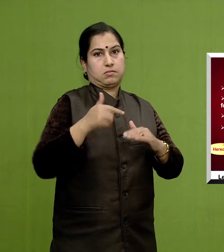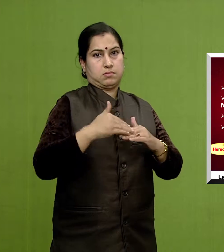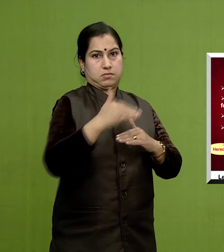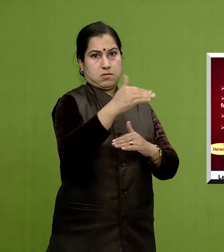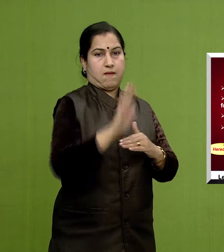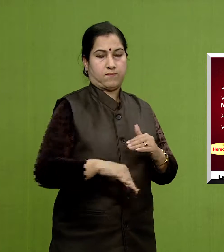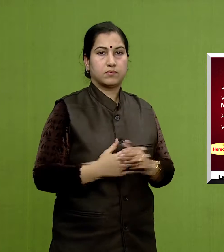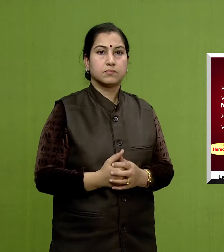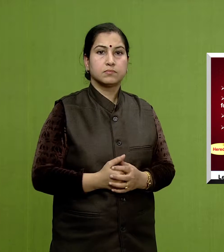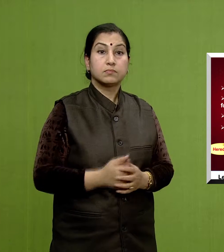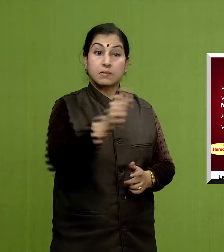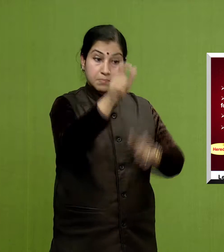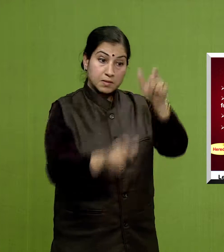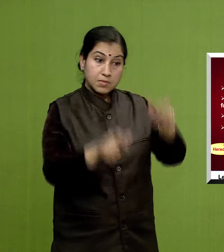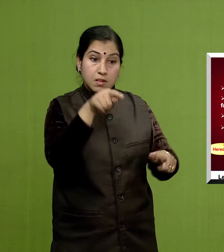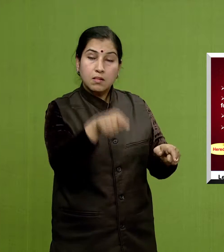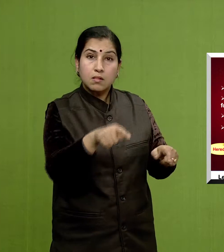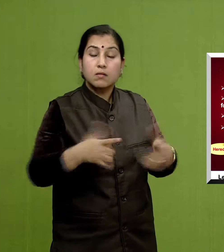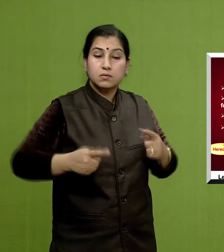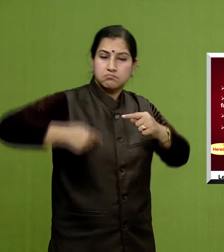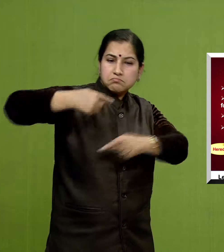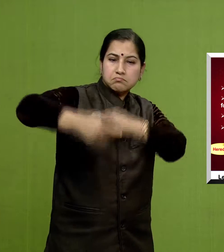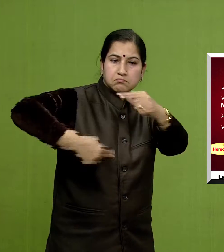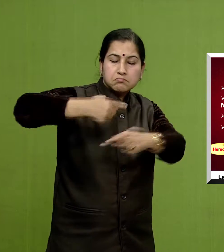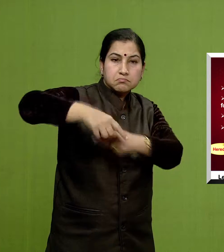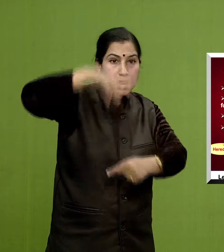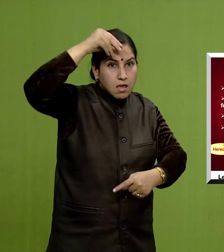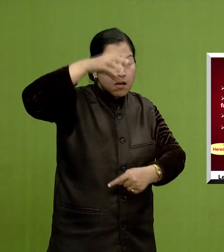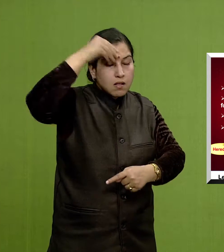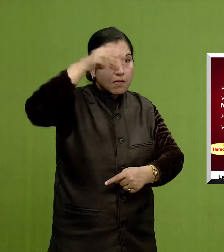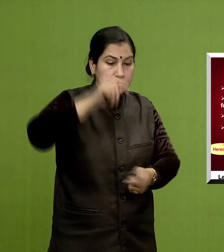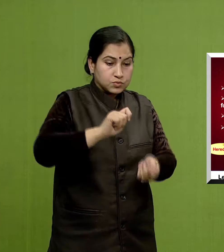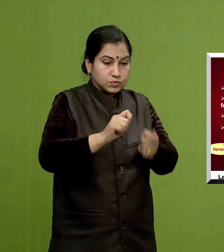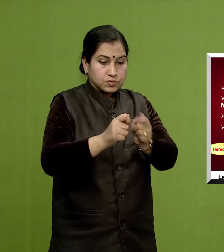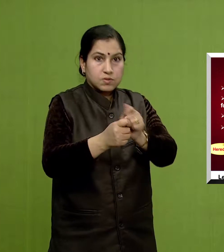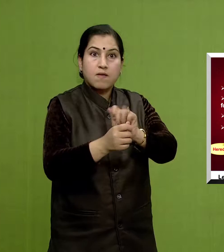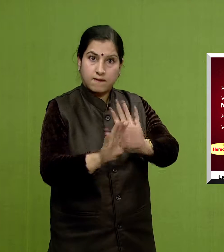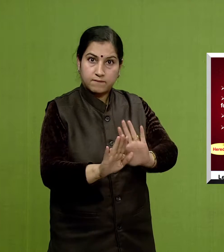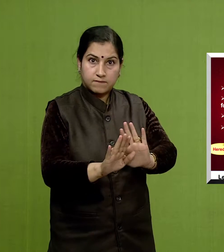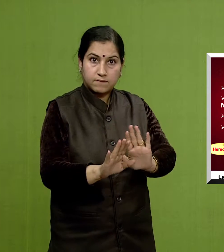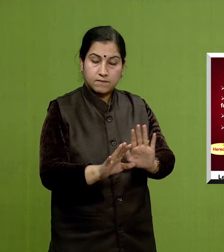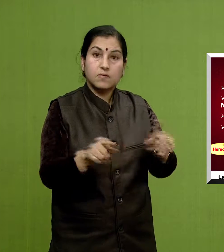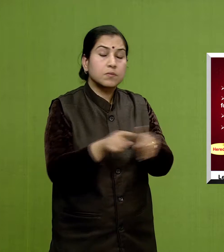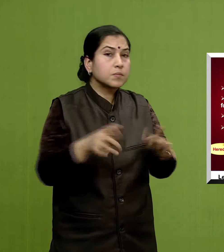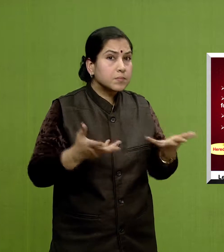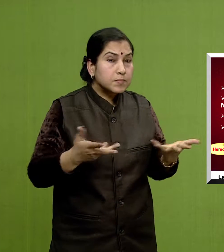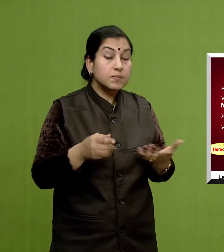The individual is continuously changing as he or